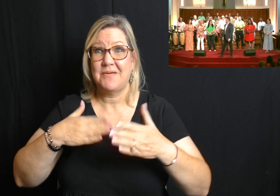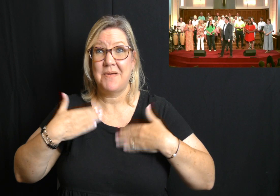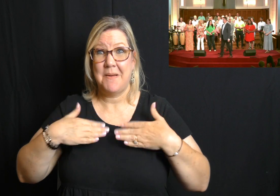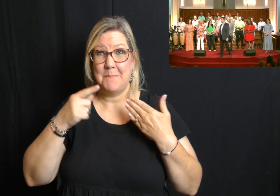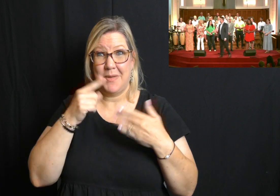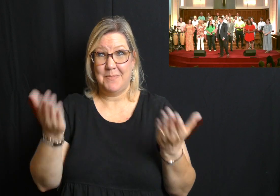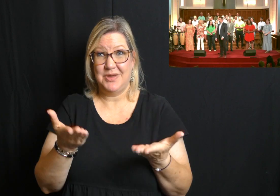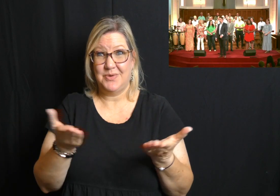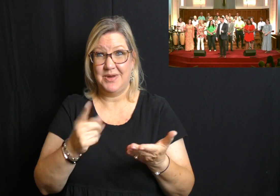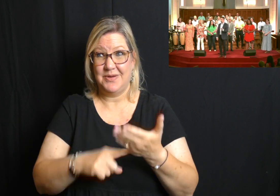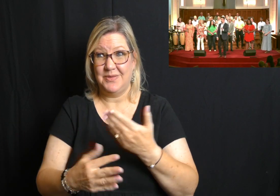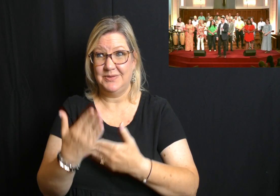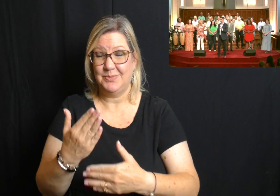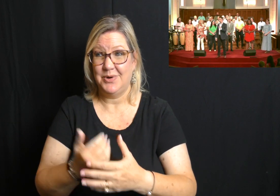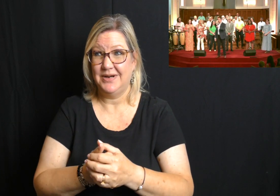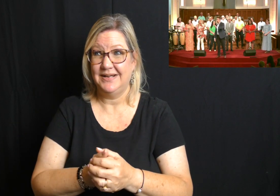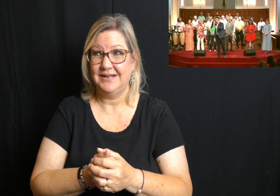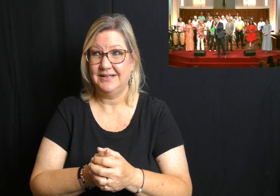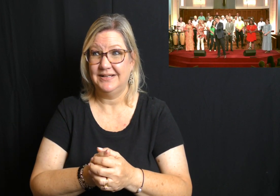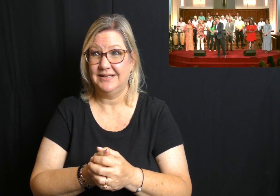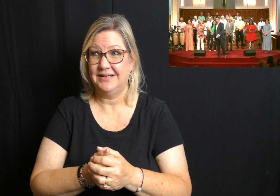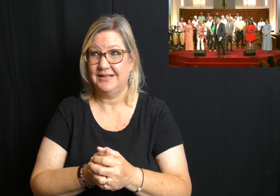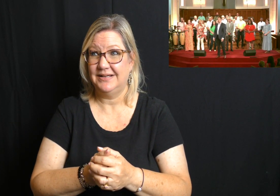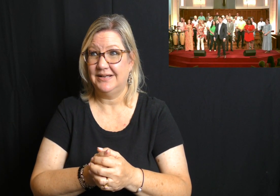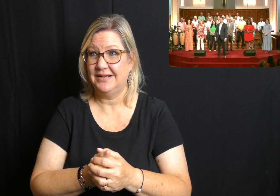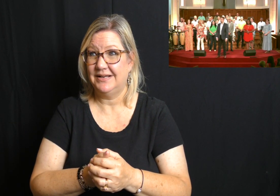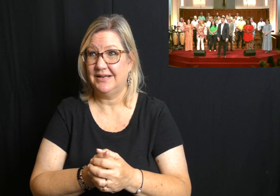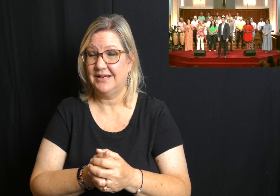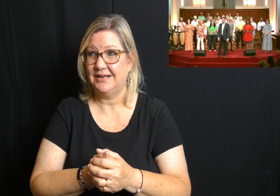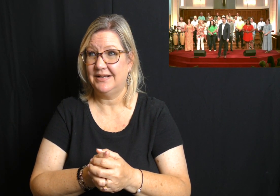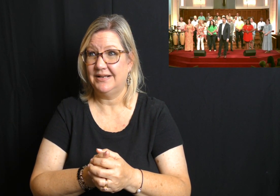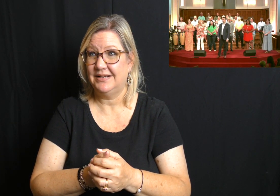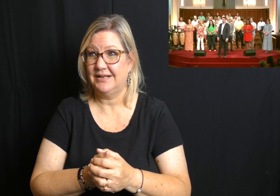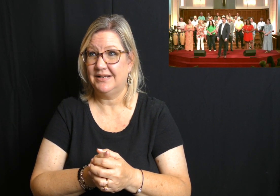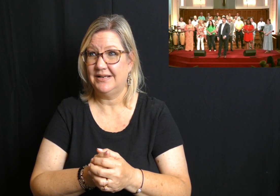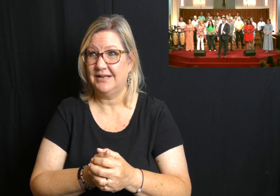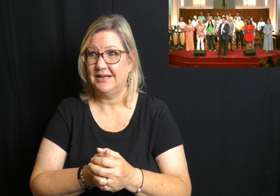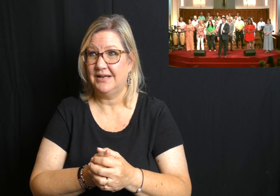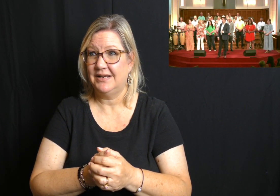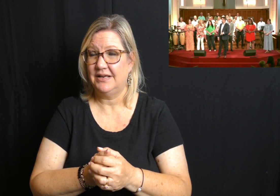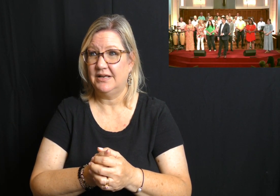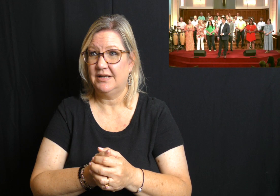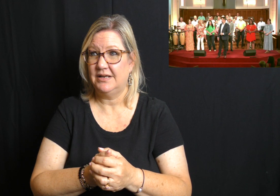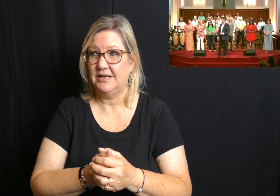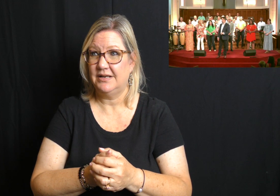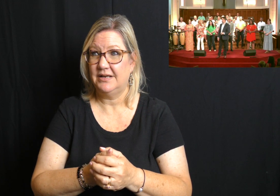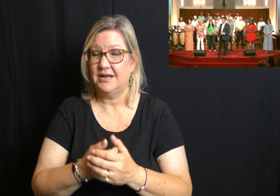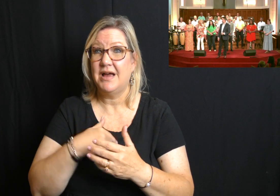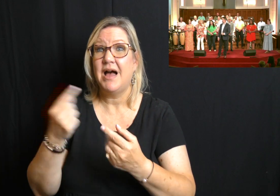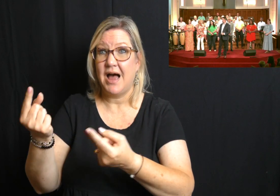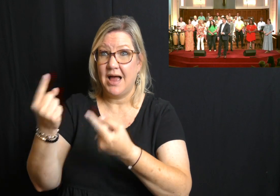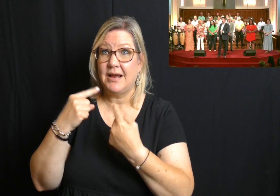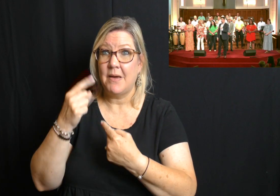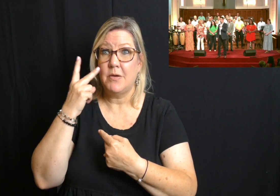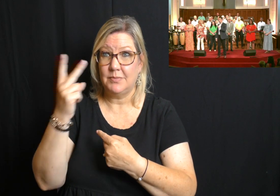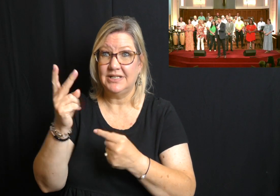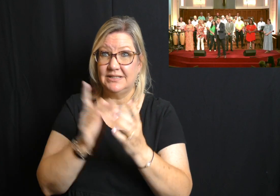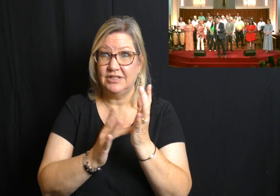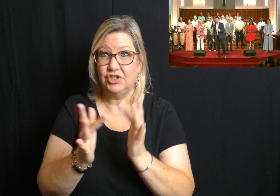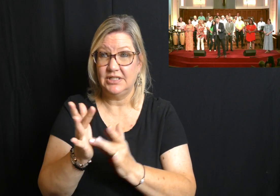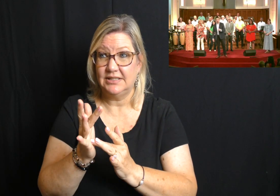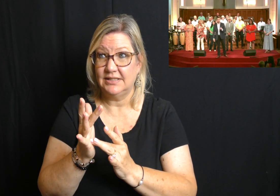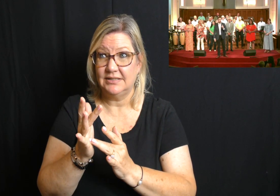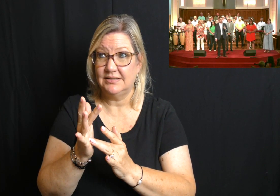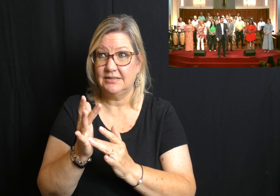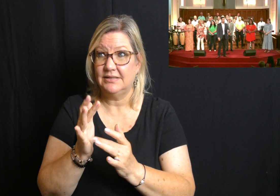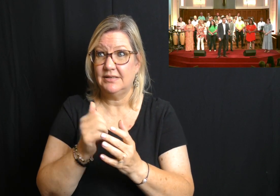here this morning. I did not come through that door. I wish I had, because I came to see Jesus. Amen. Not the one that is